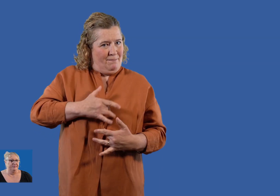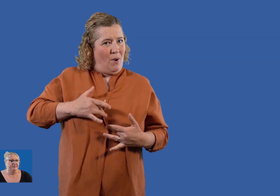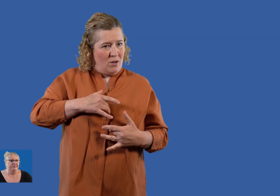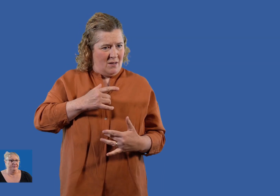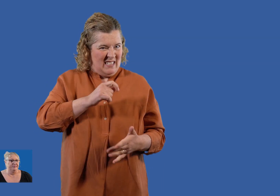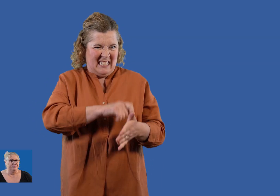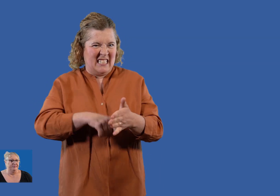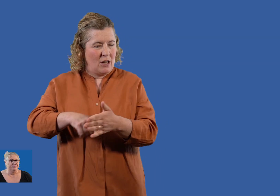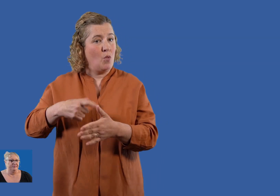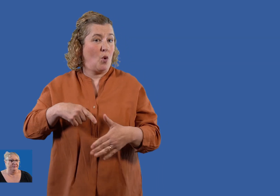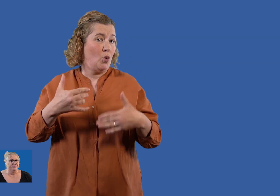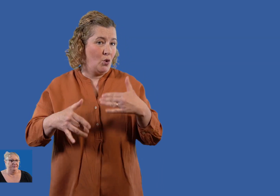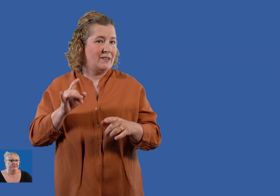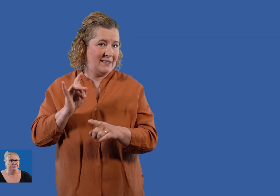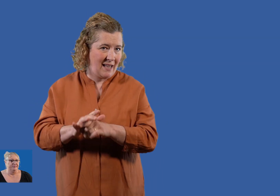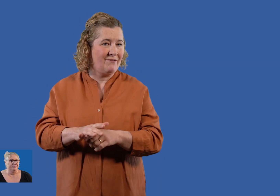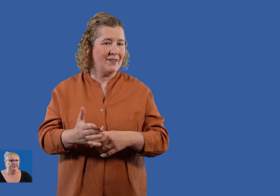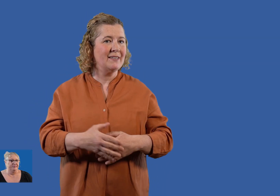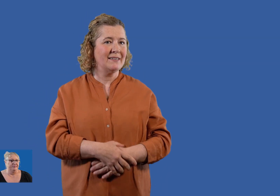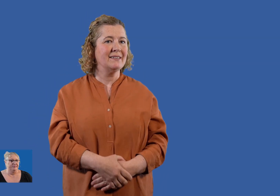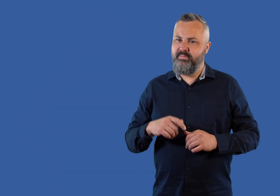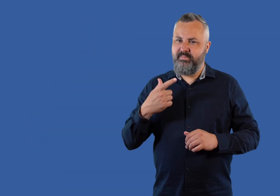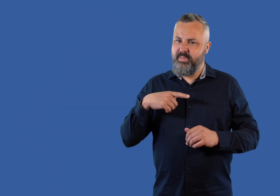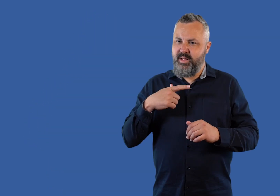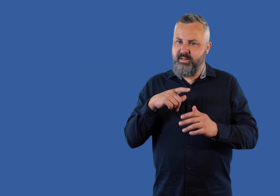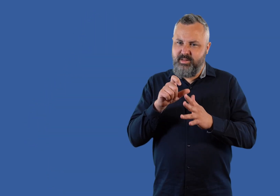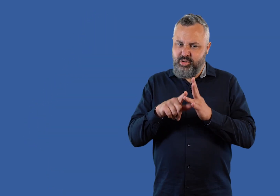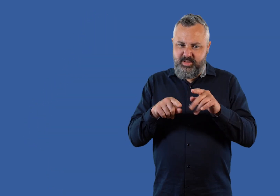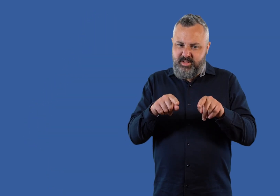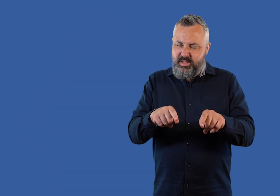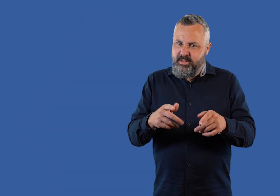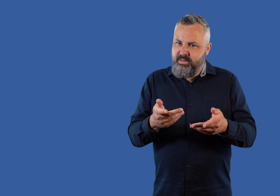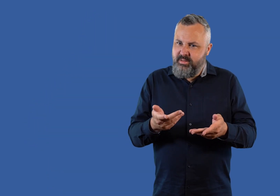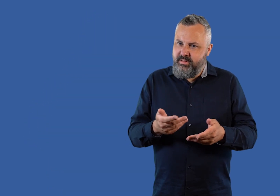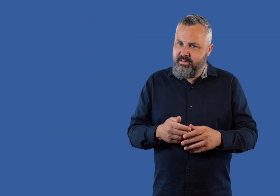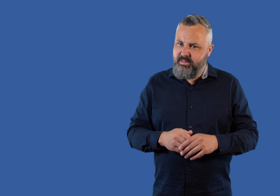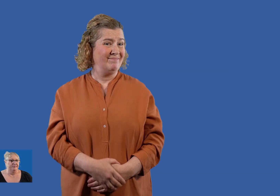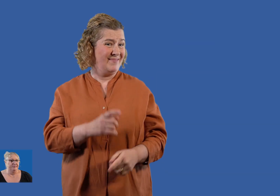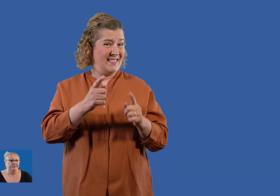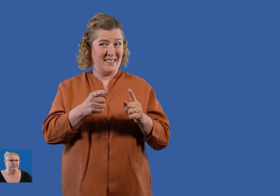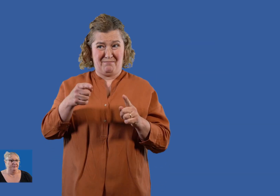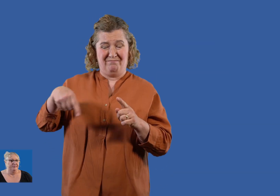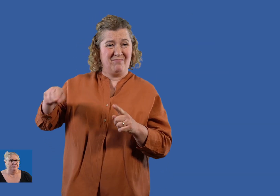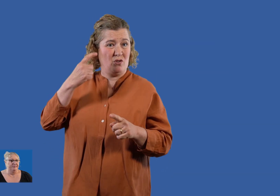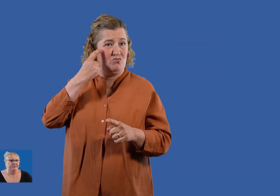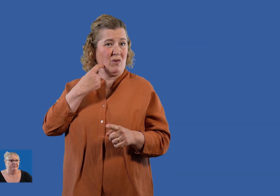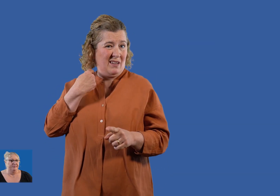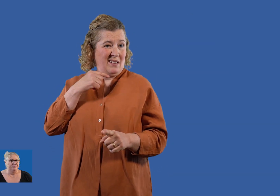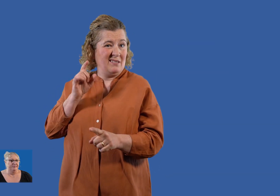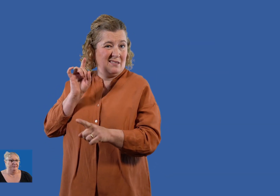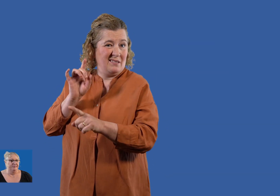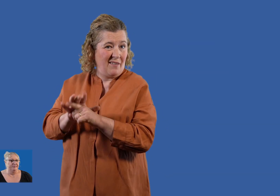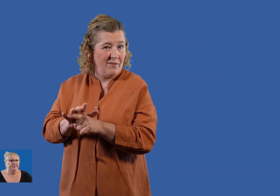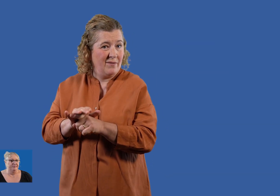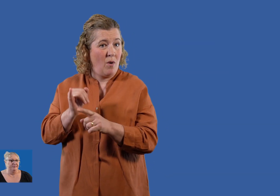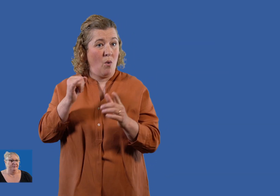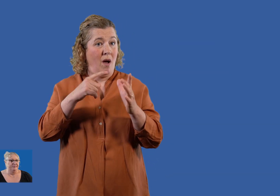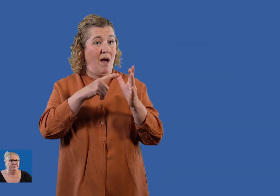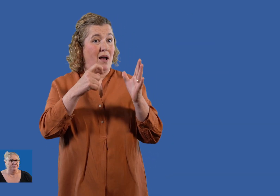or emotions. Why do they do this? Well, sometimes it could be a suicide attempt or just acting